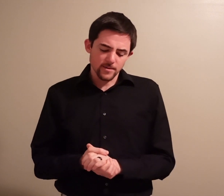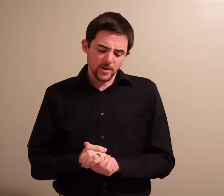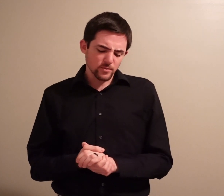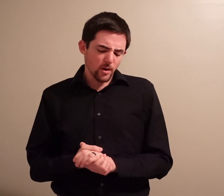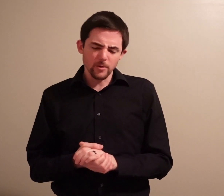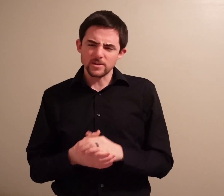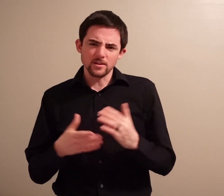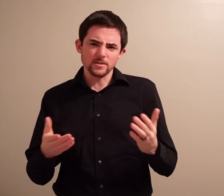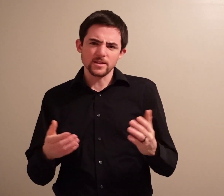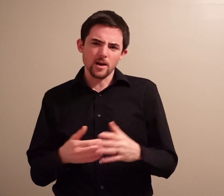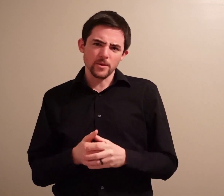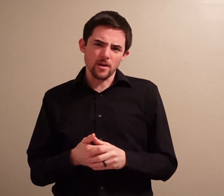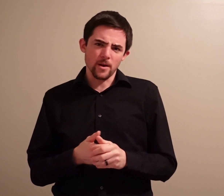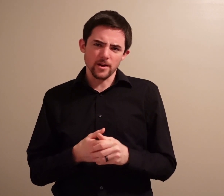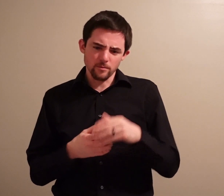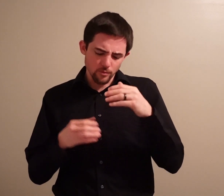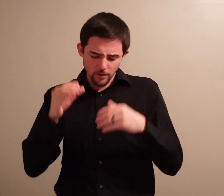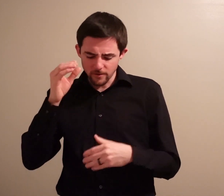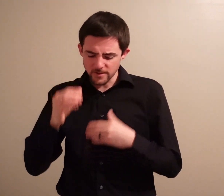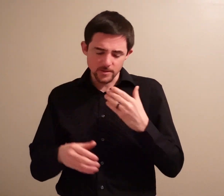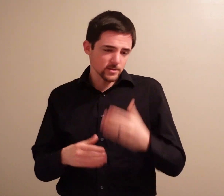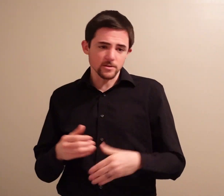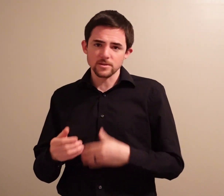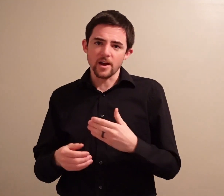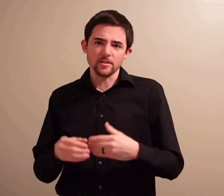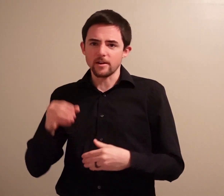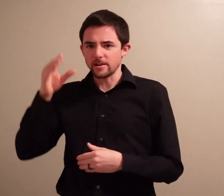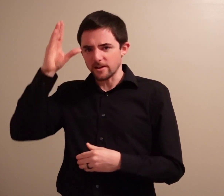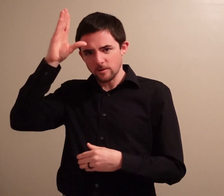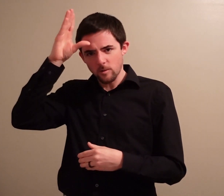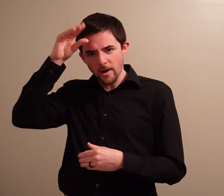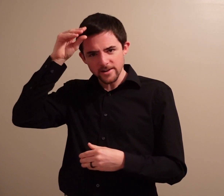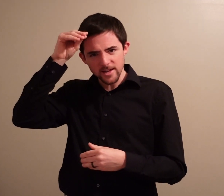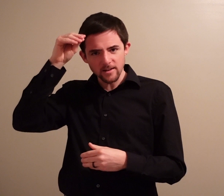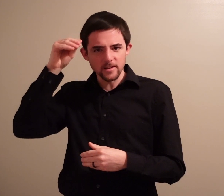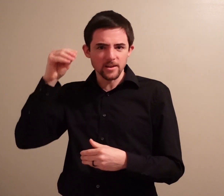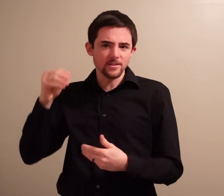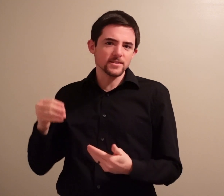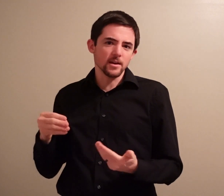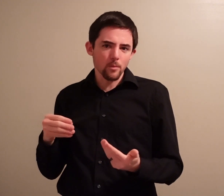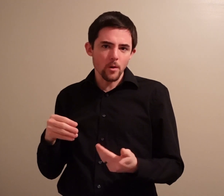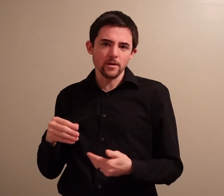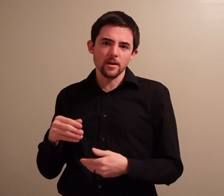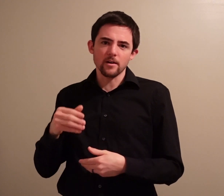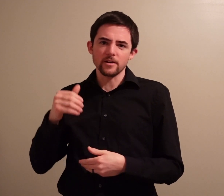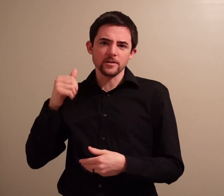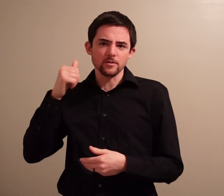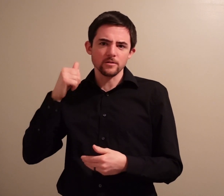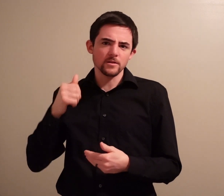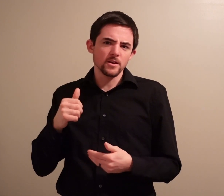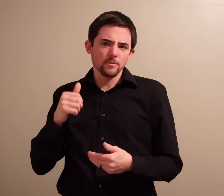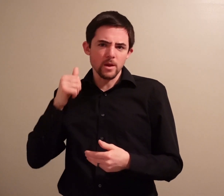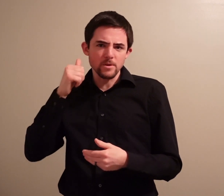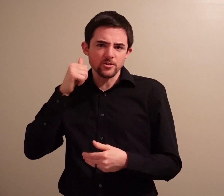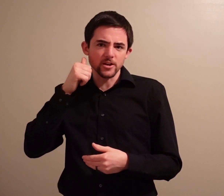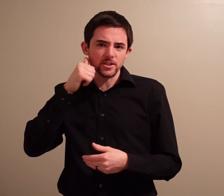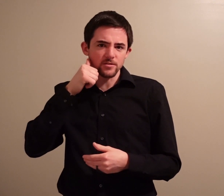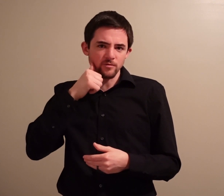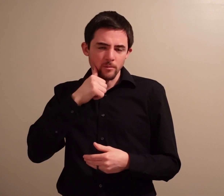have? Probably was a little sloppy on my brother and sister sign there. I didn't quite exactly get the sign boy there in, or maybe transition from